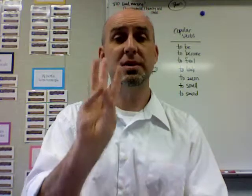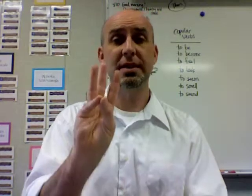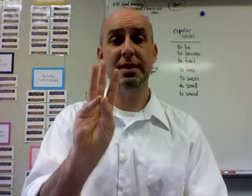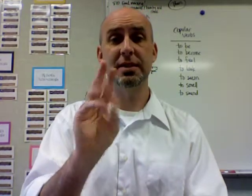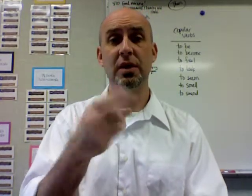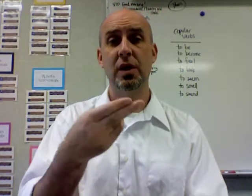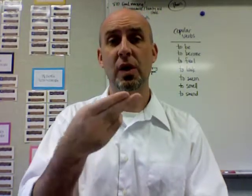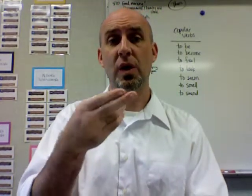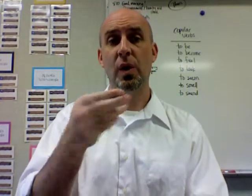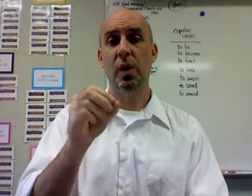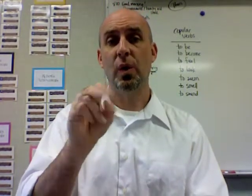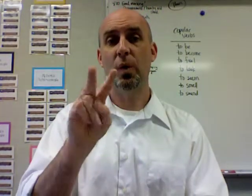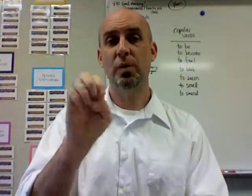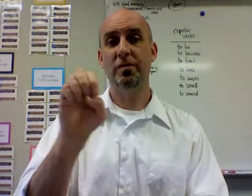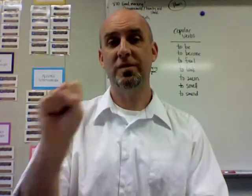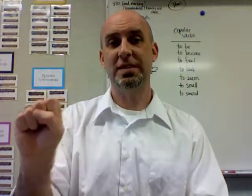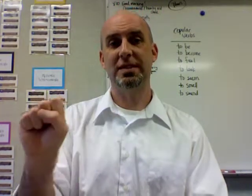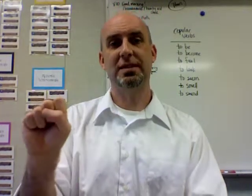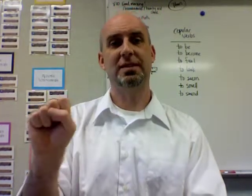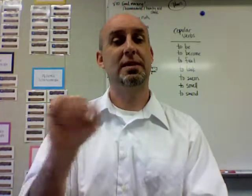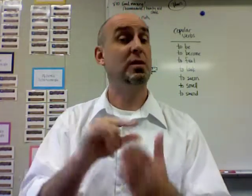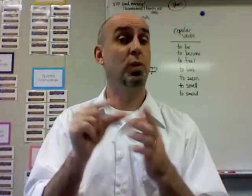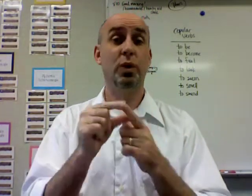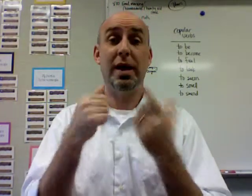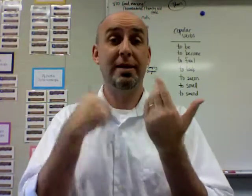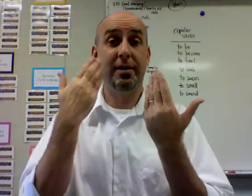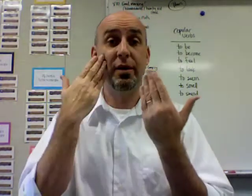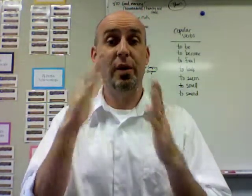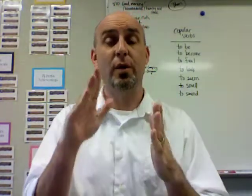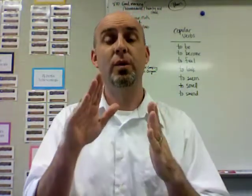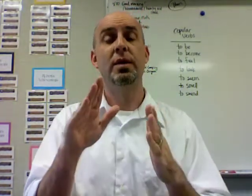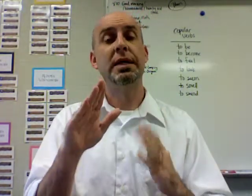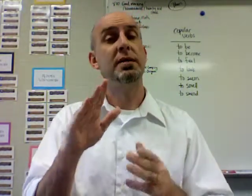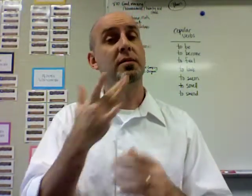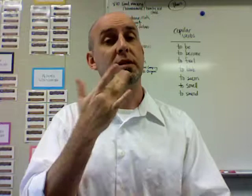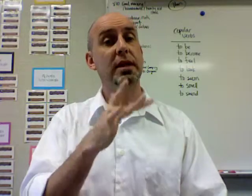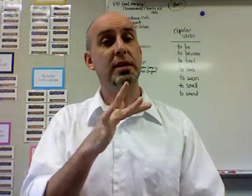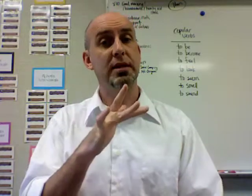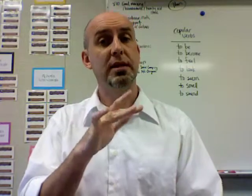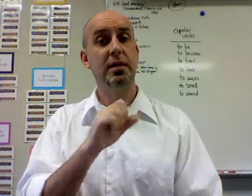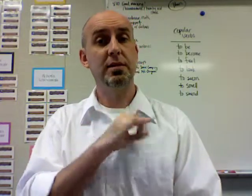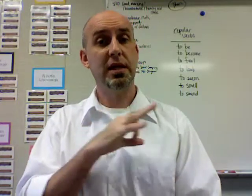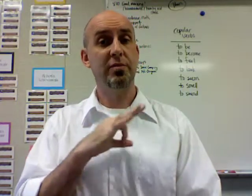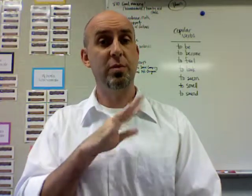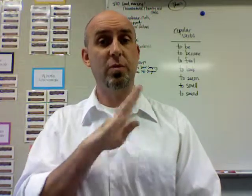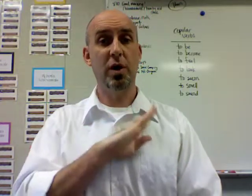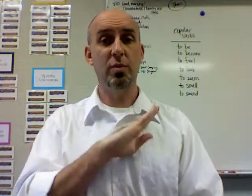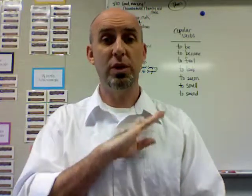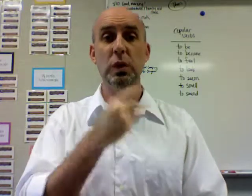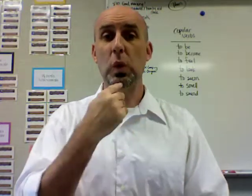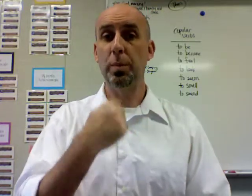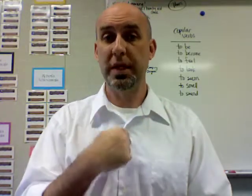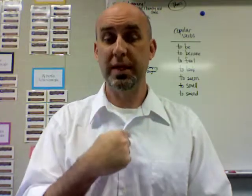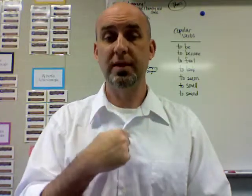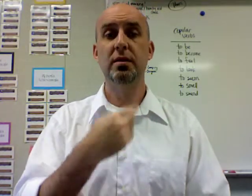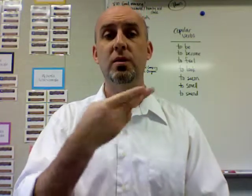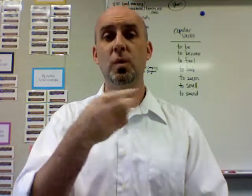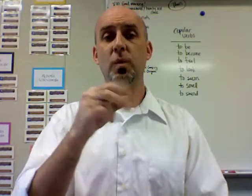six, hooves. That's a word I didn't know. And luckily, our staff member Barbara told me